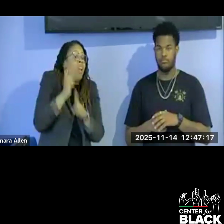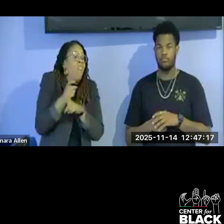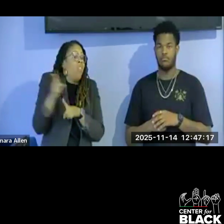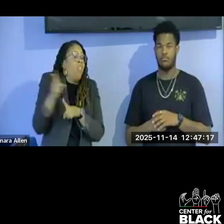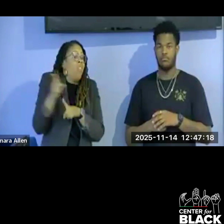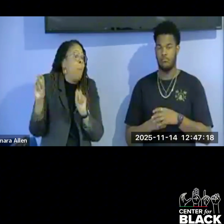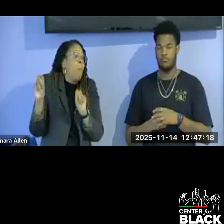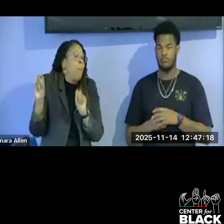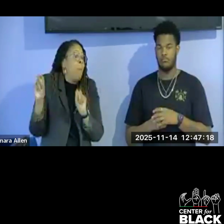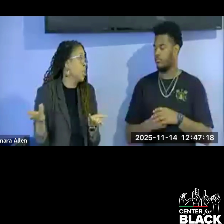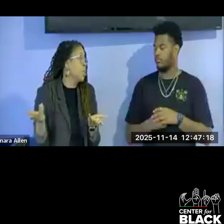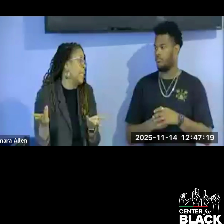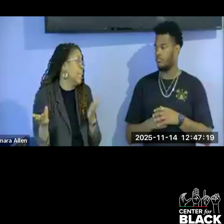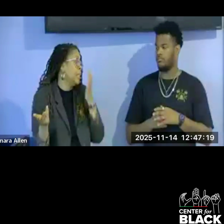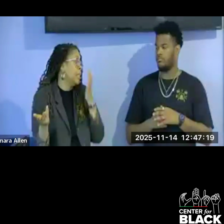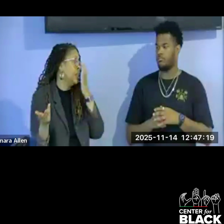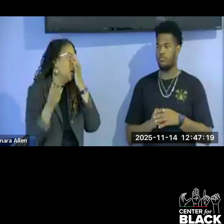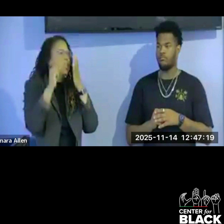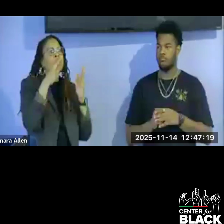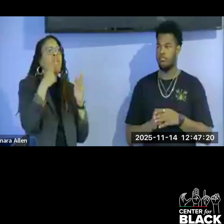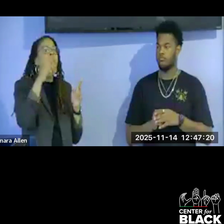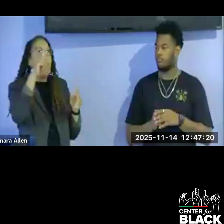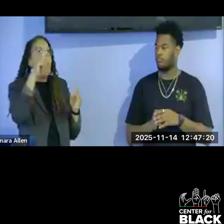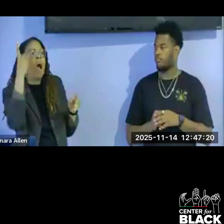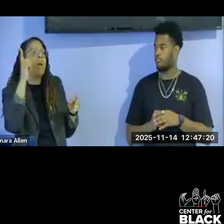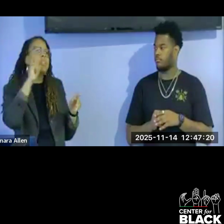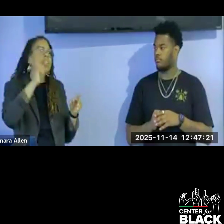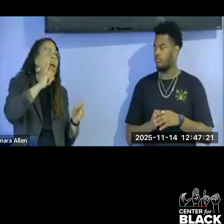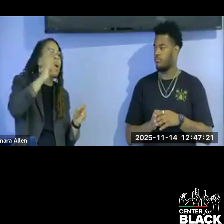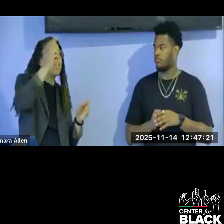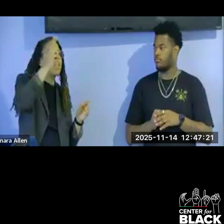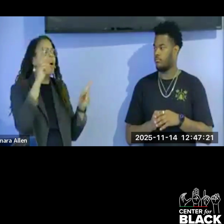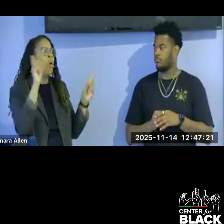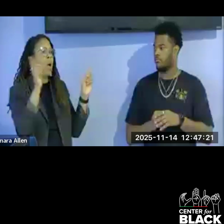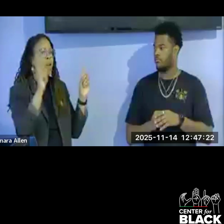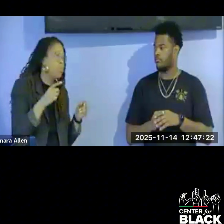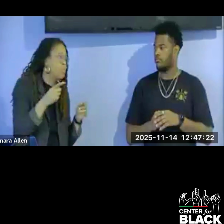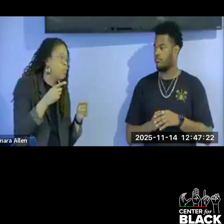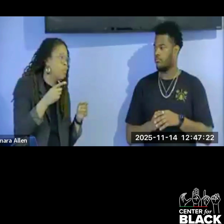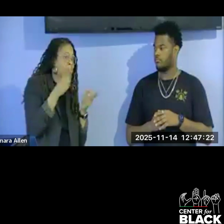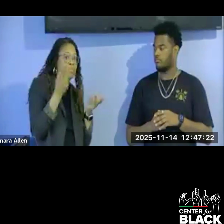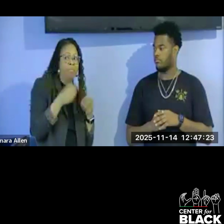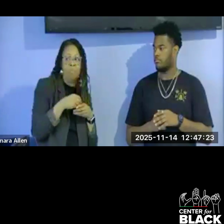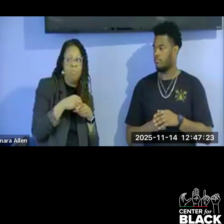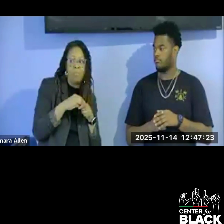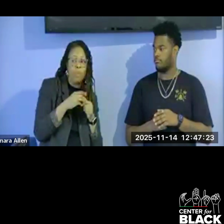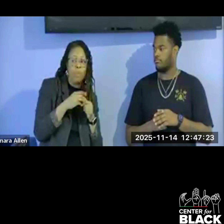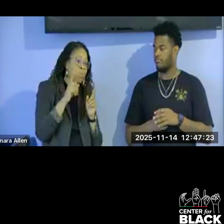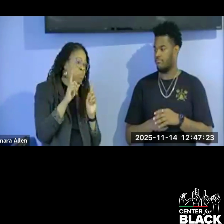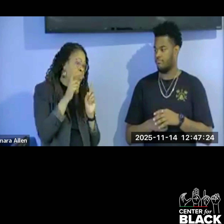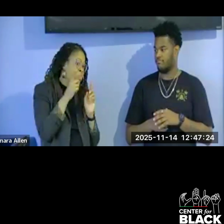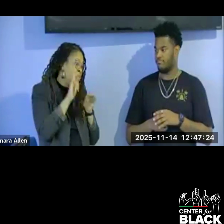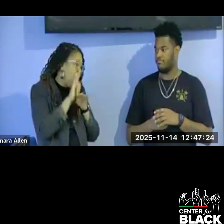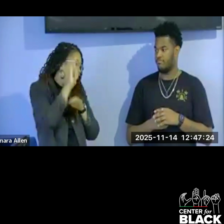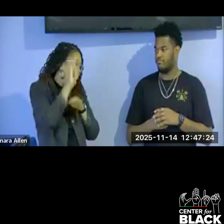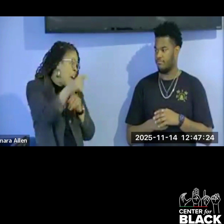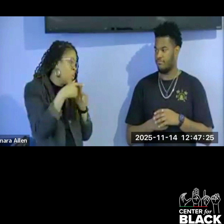but were hit with a wall. And so what could alleviate that is by having opportunities.